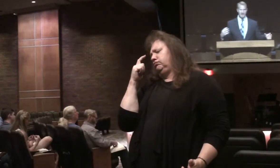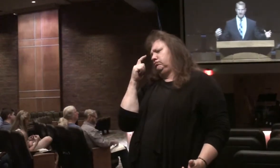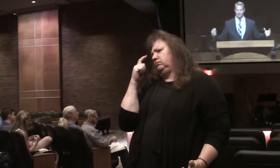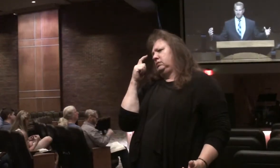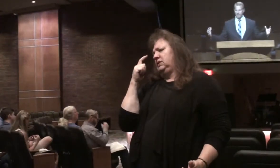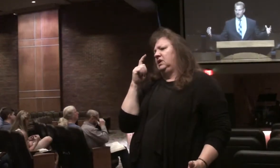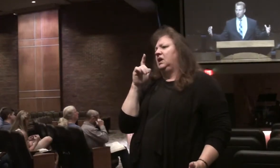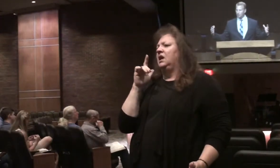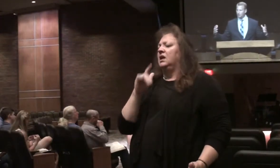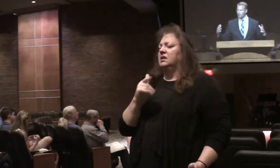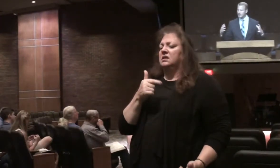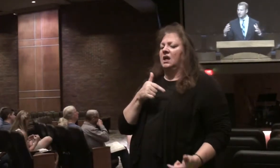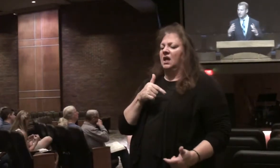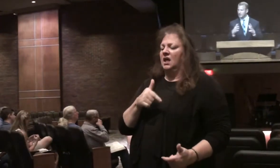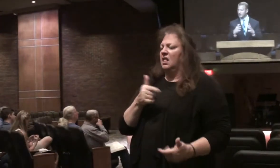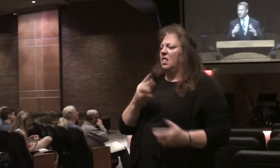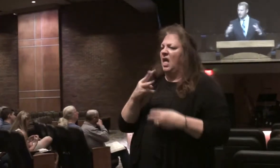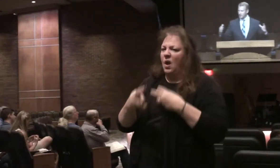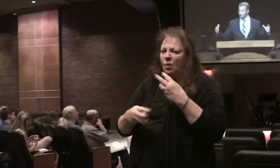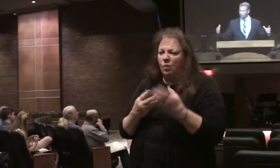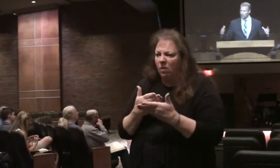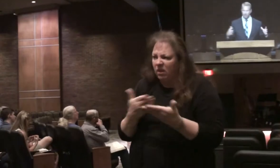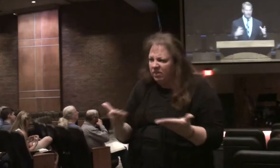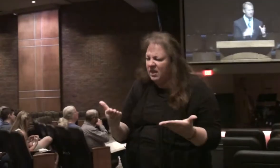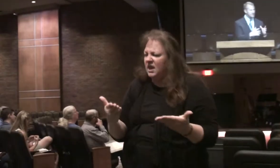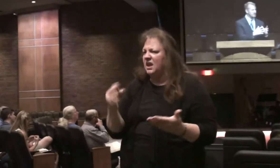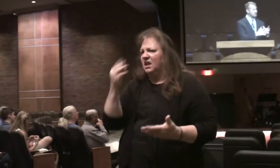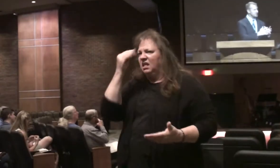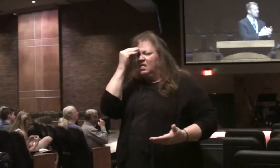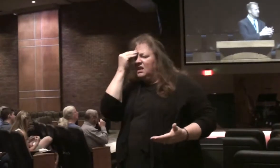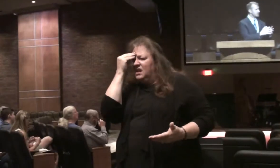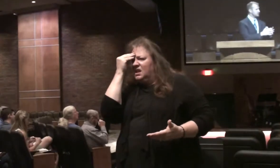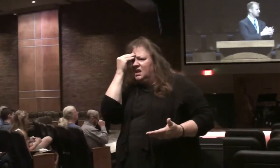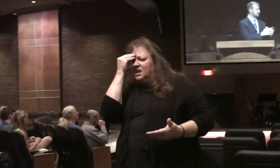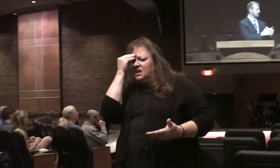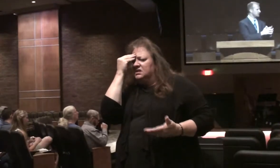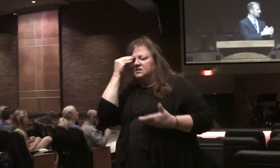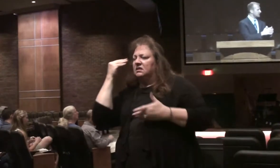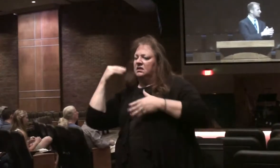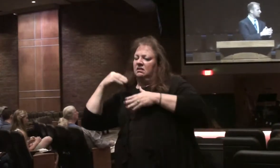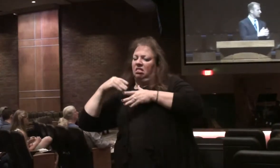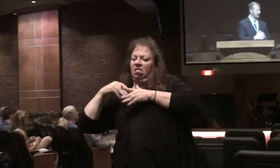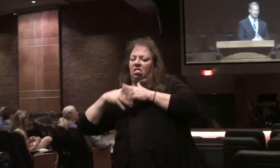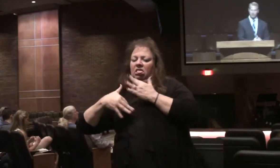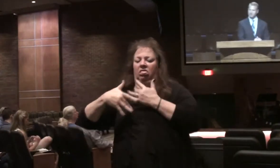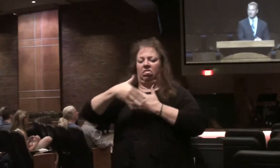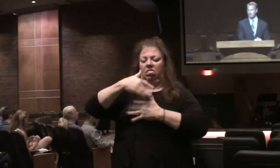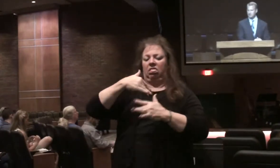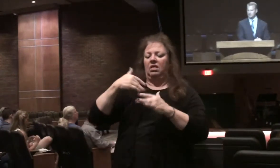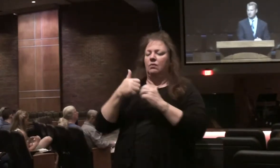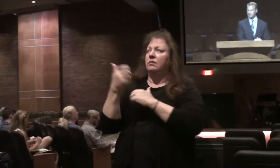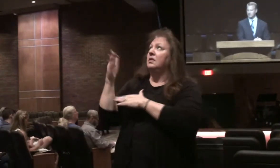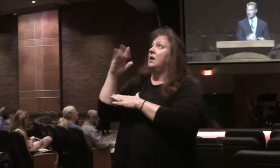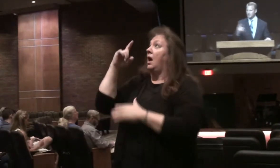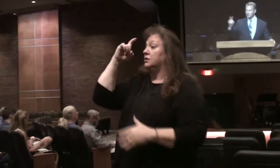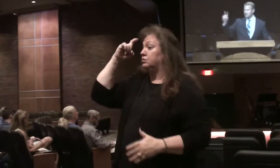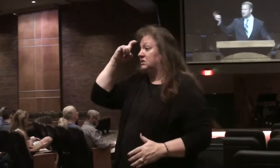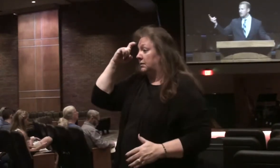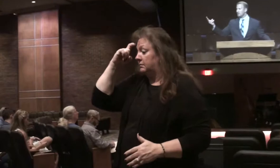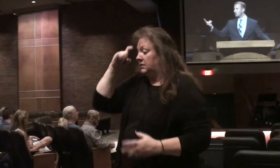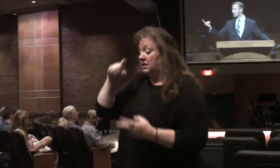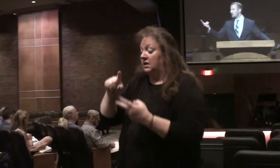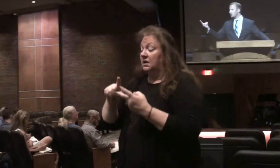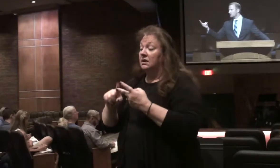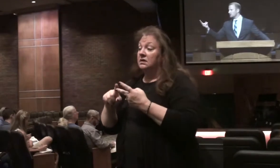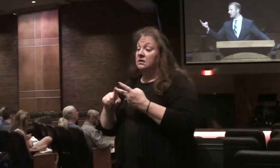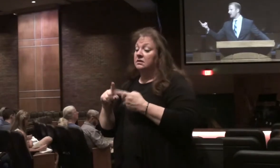And in that, they're letting worldly thinking and worldly living slip into the church and be mixed with God's wisdom. The other